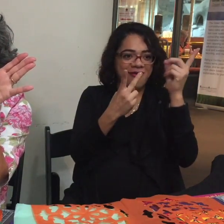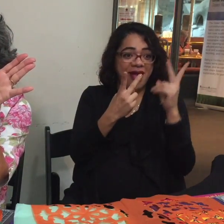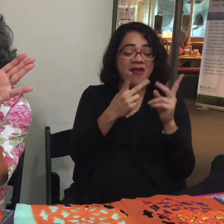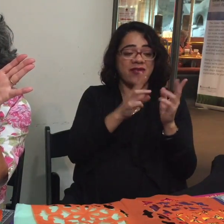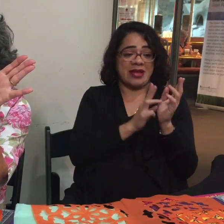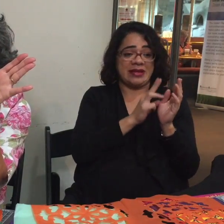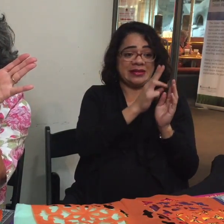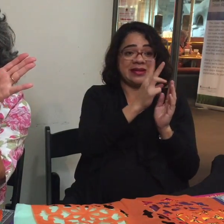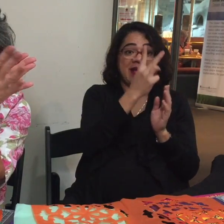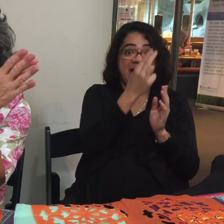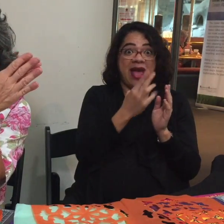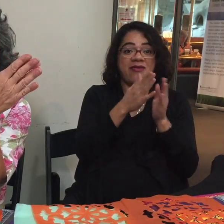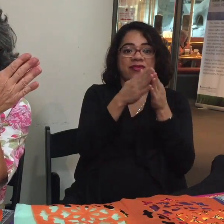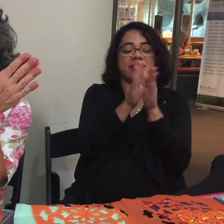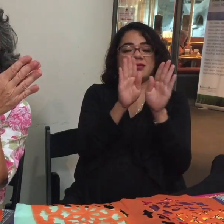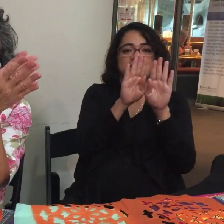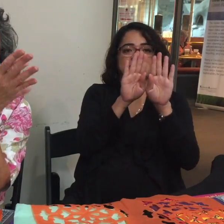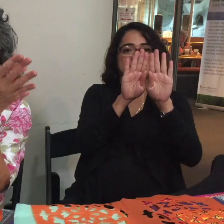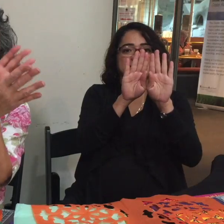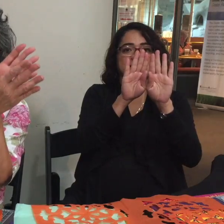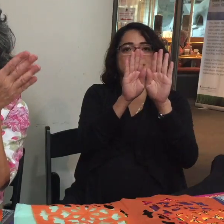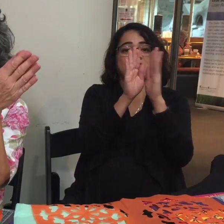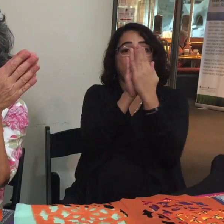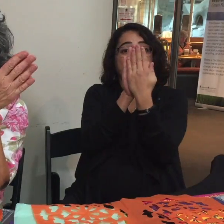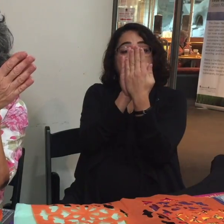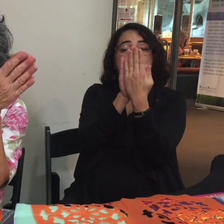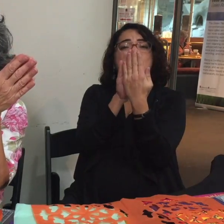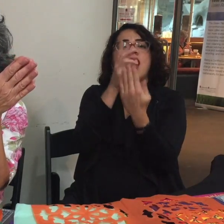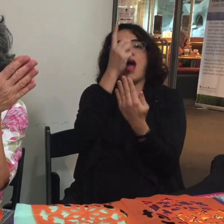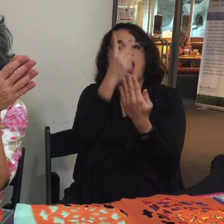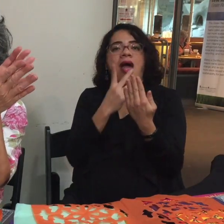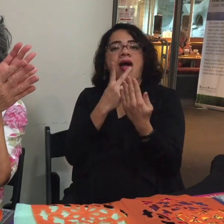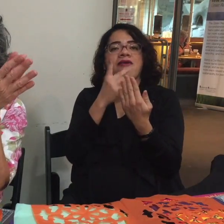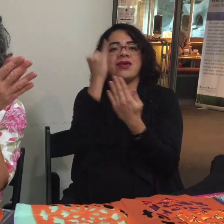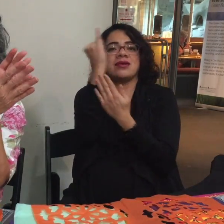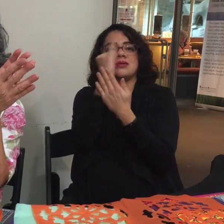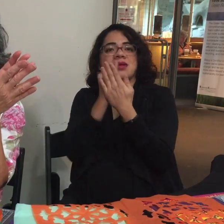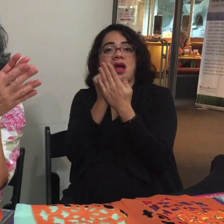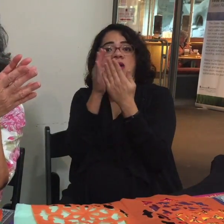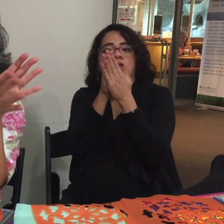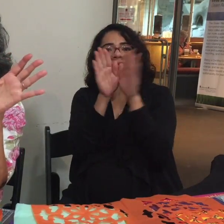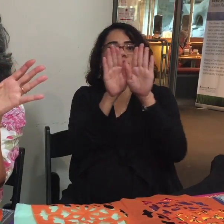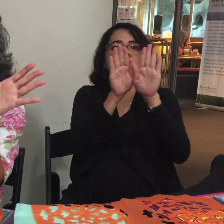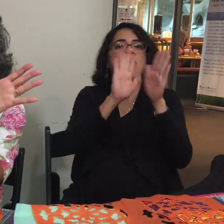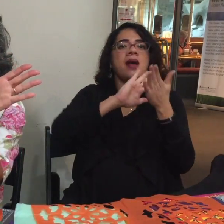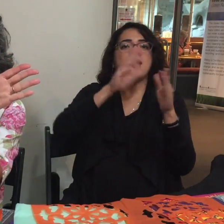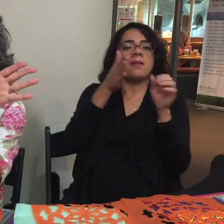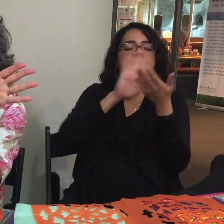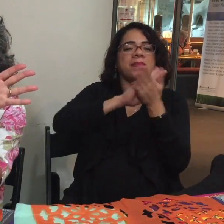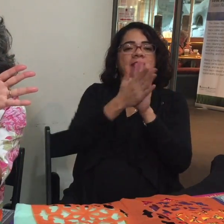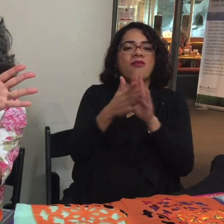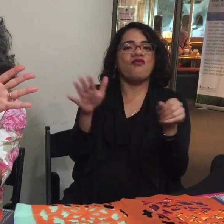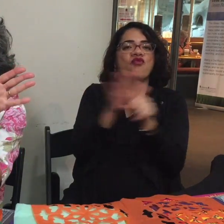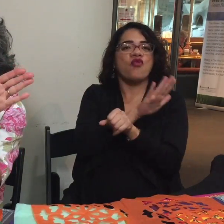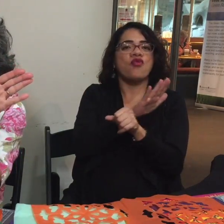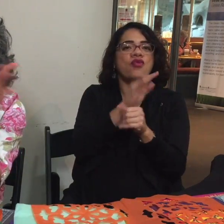figure. So think of the fold being the center of the image, of the